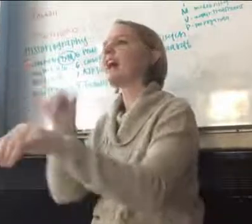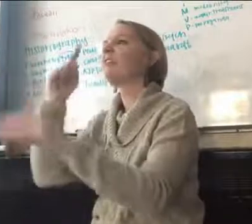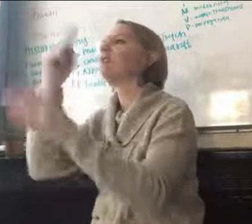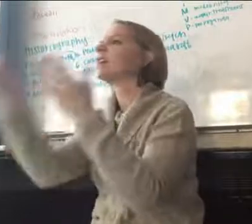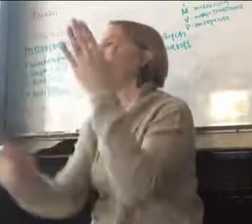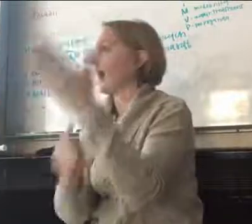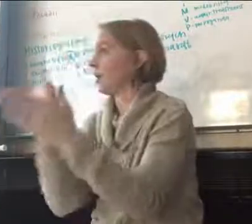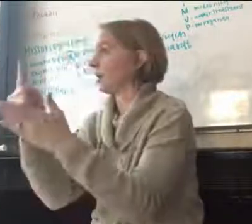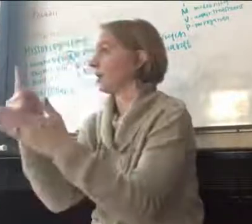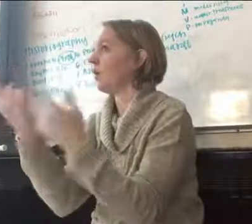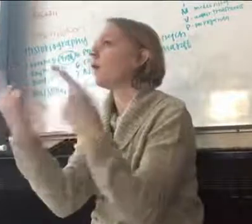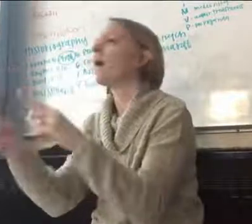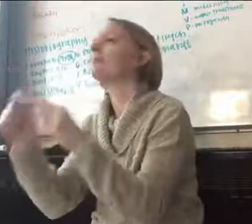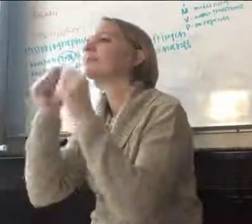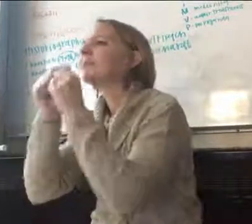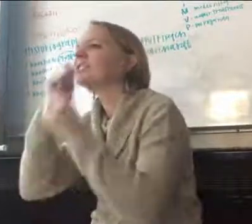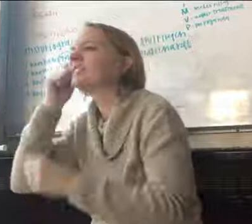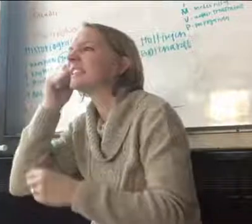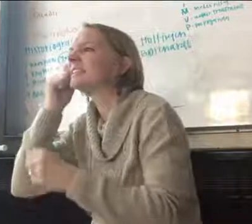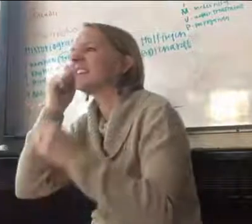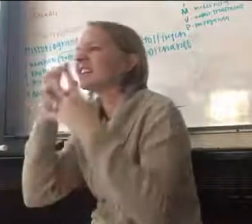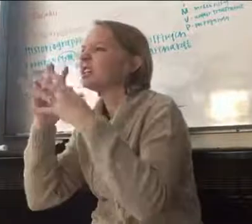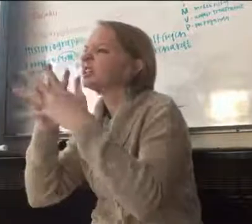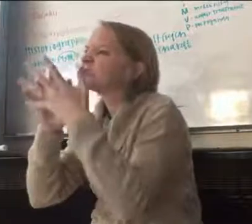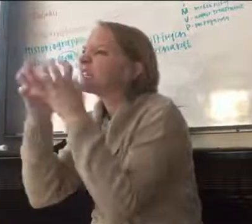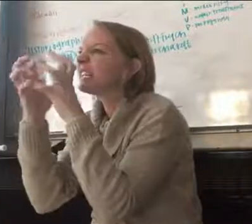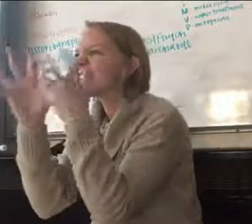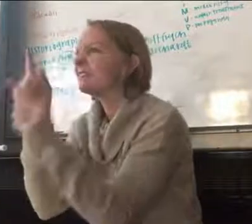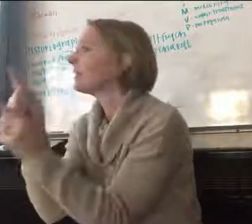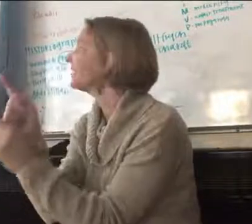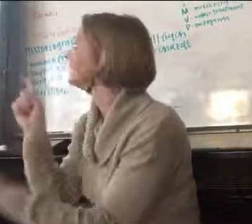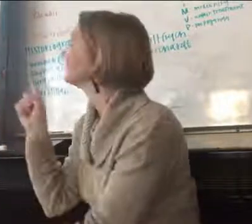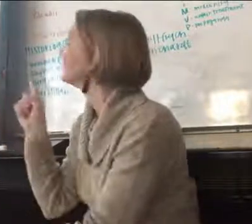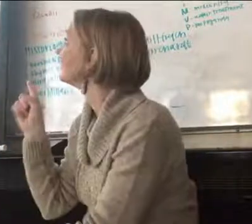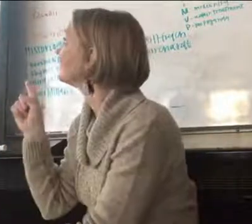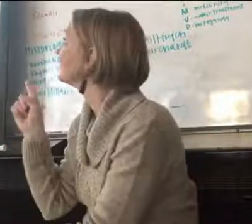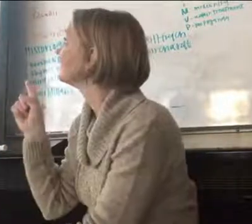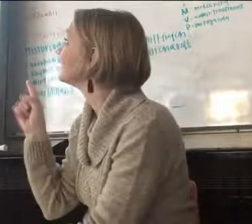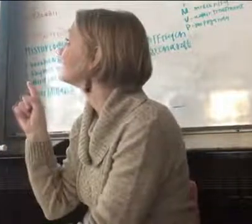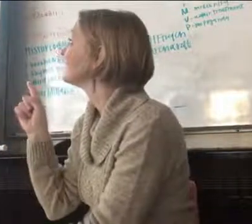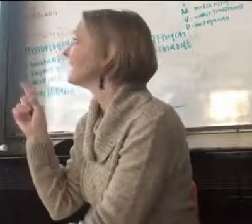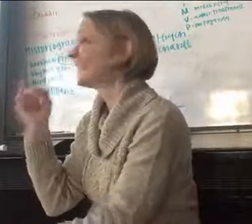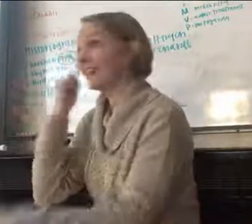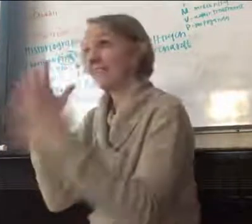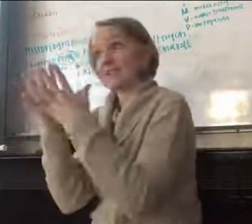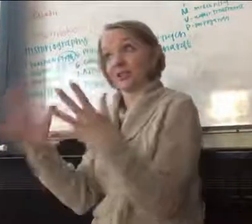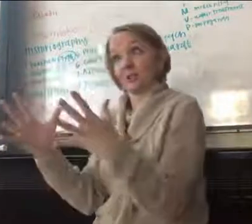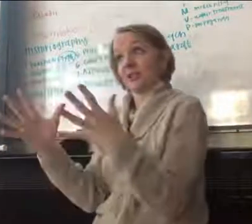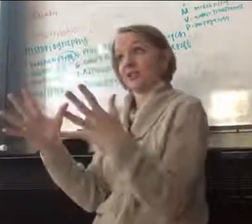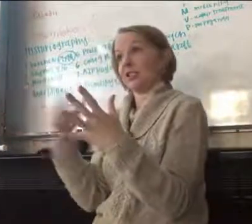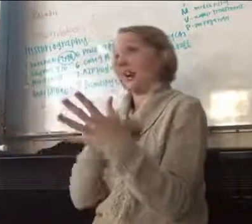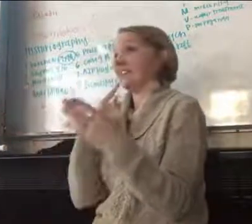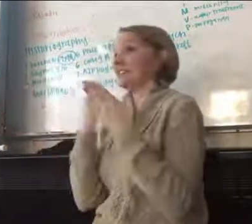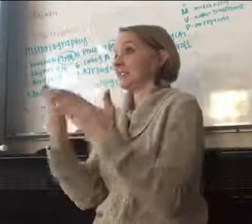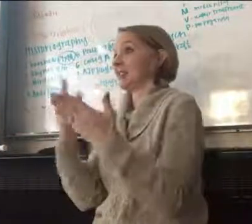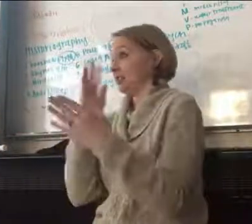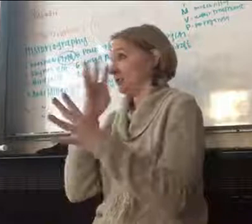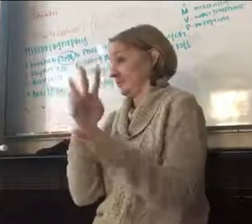What happens to your skin? It's all wrinkly. It gets all wrinkly. So again, if this is too much for you, I would highly suggest looking